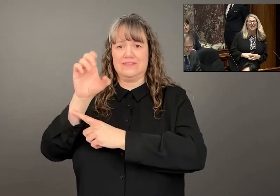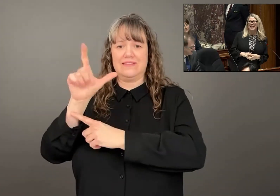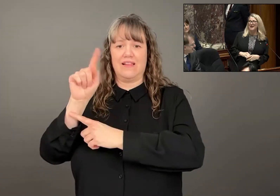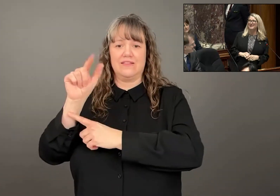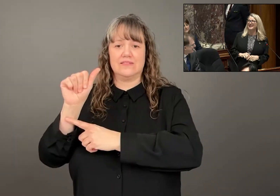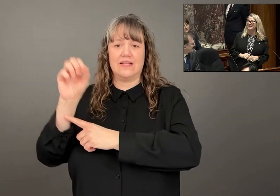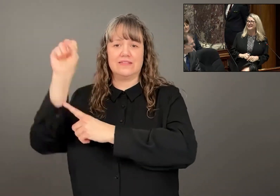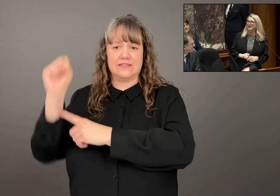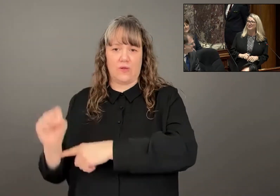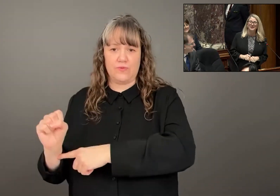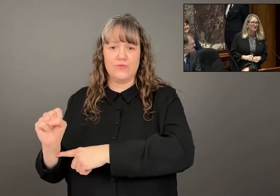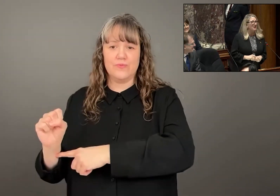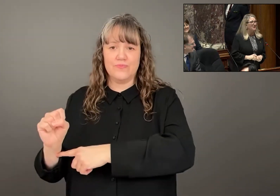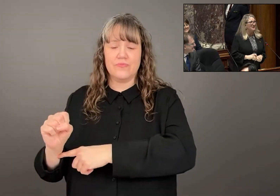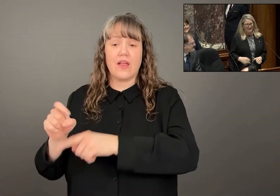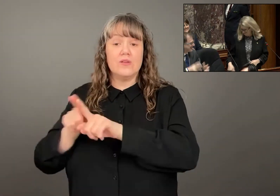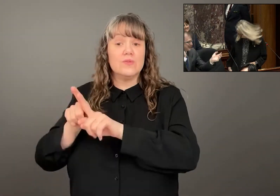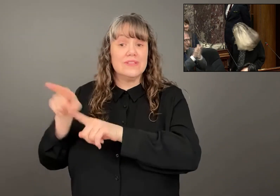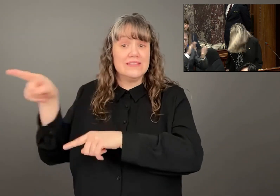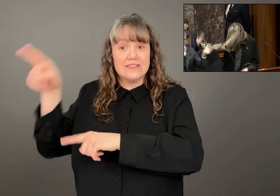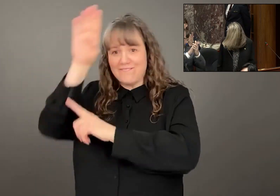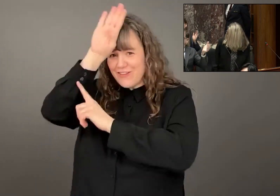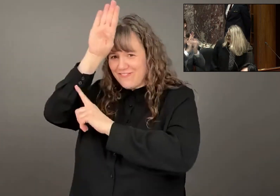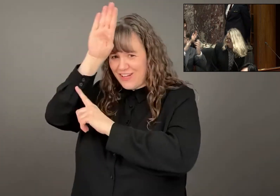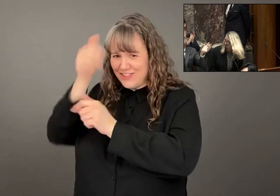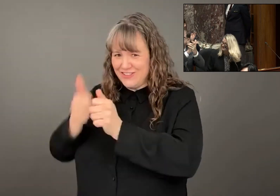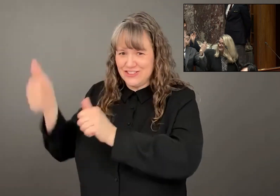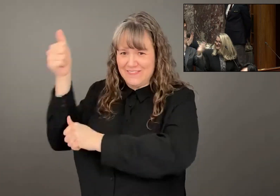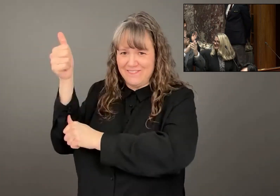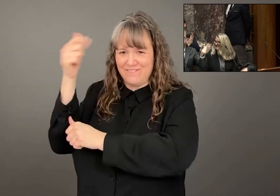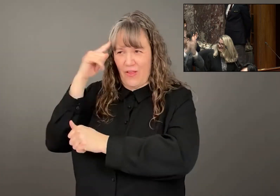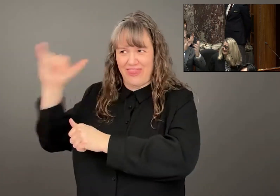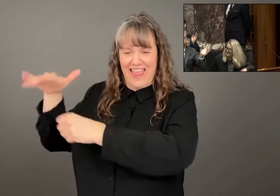I'm really happy that he's here. Please welcome him.